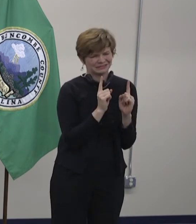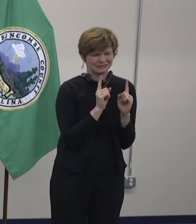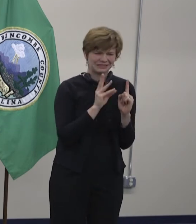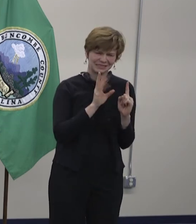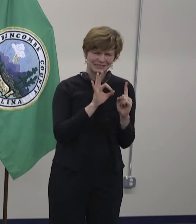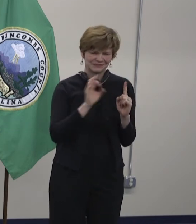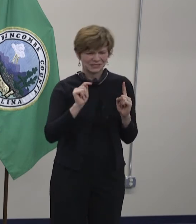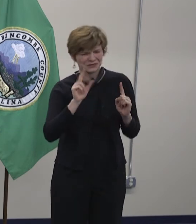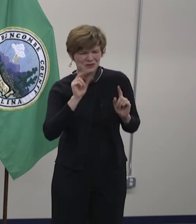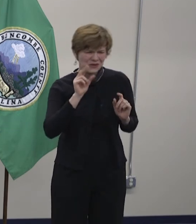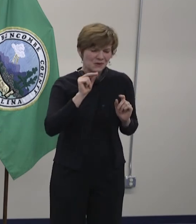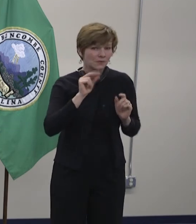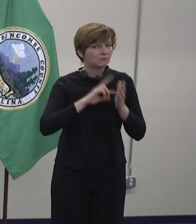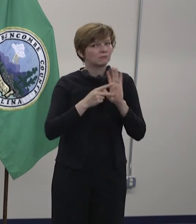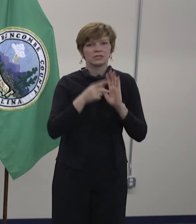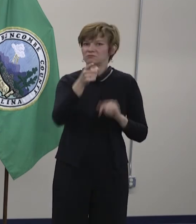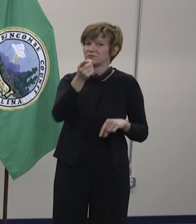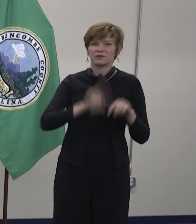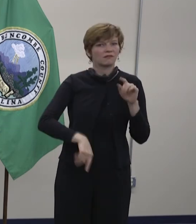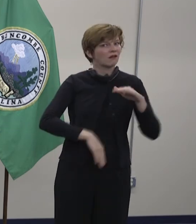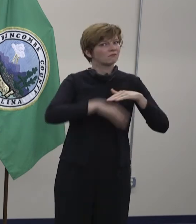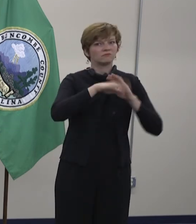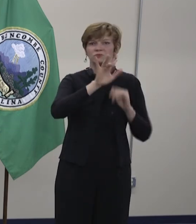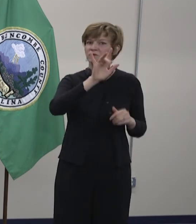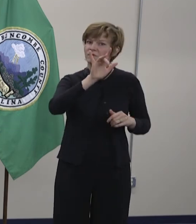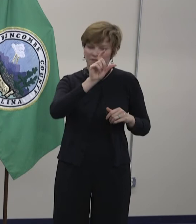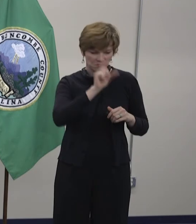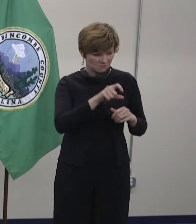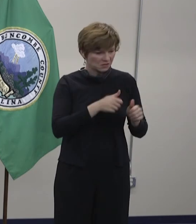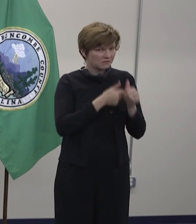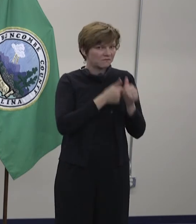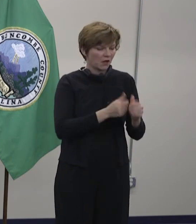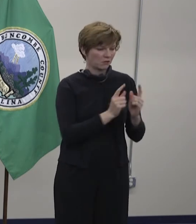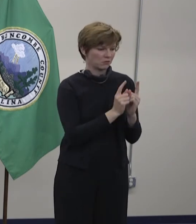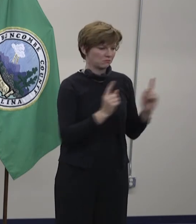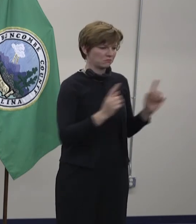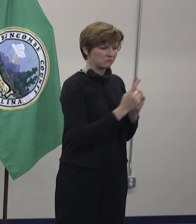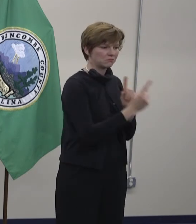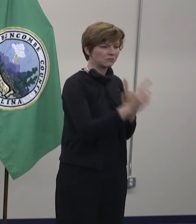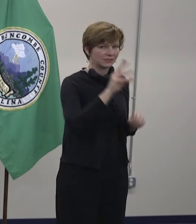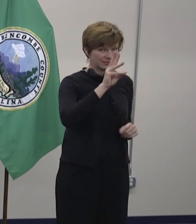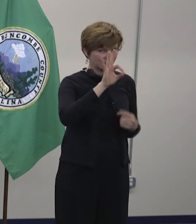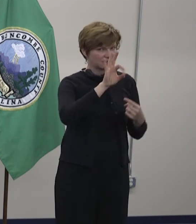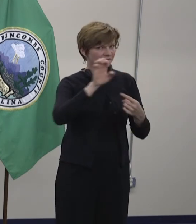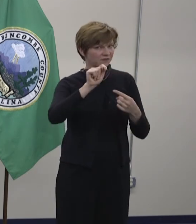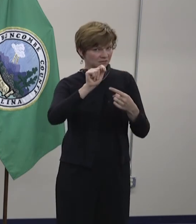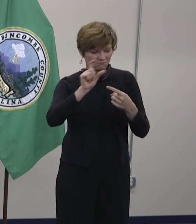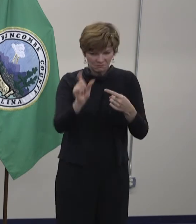group size to whatever number can accommodate that physical distancing requirement.